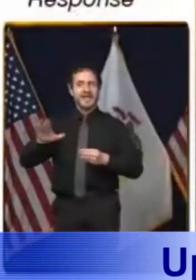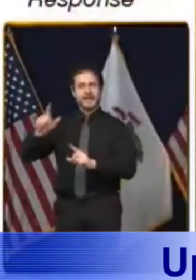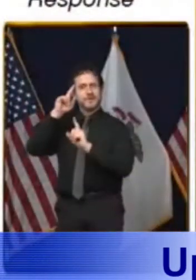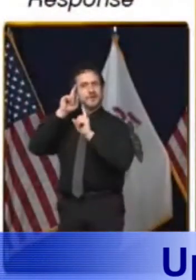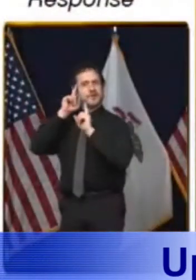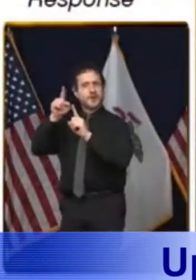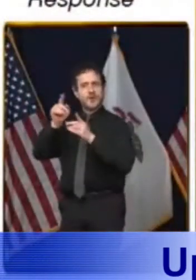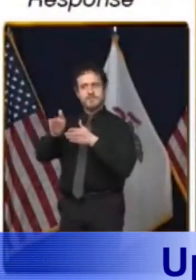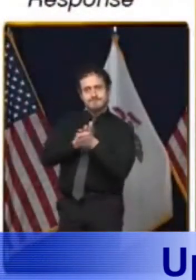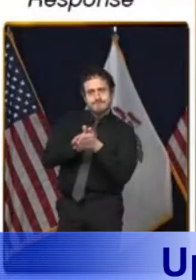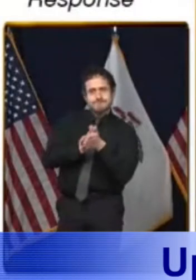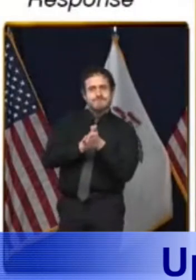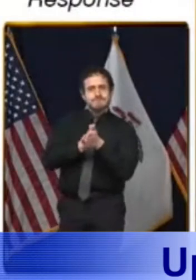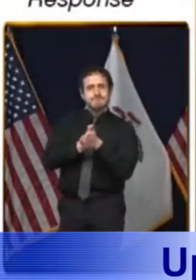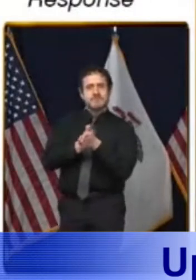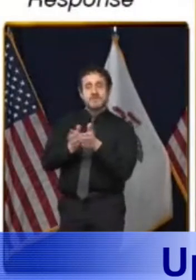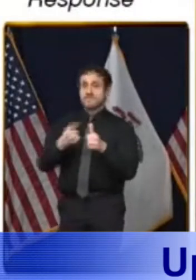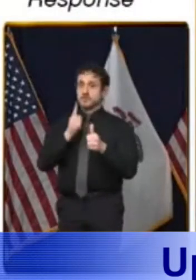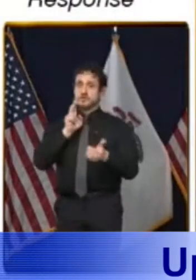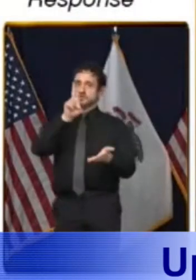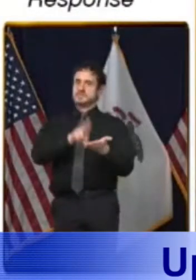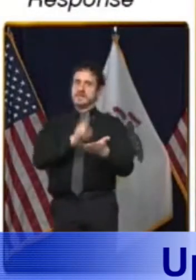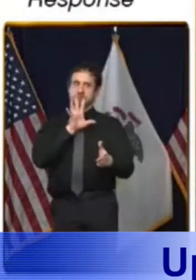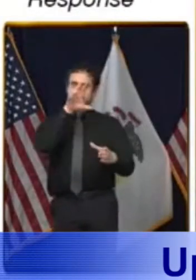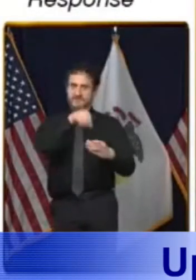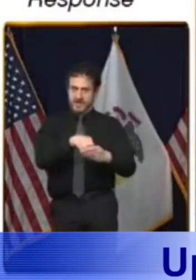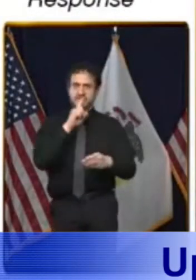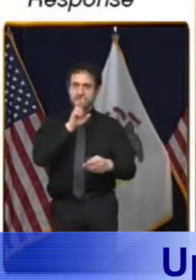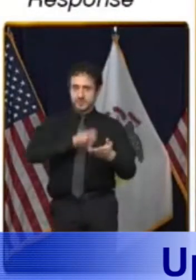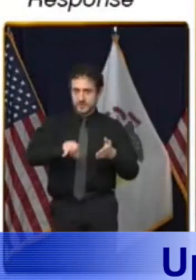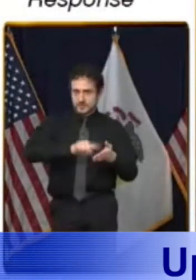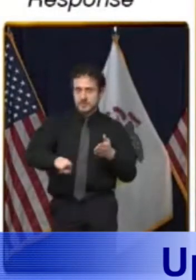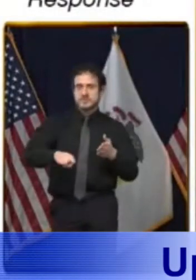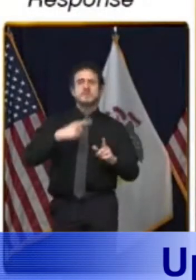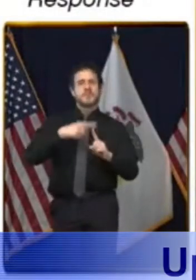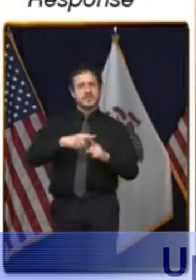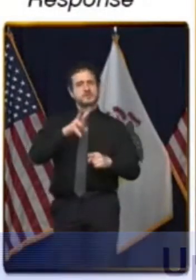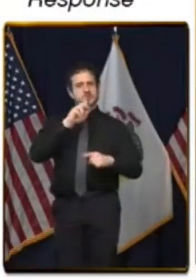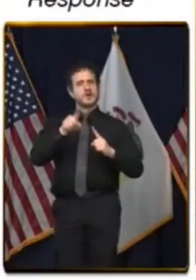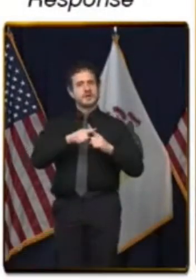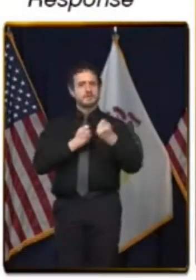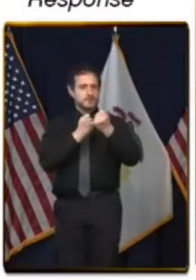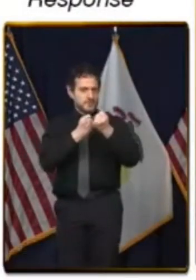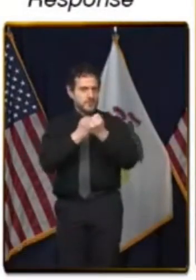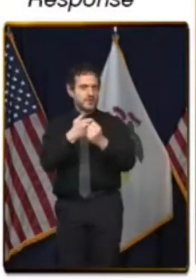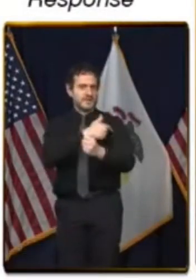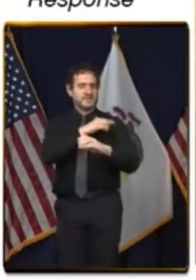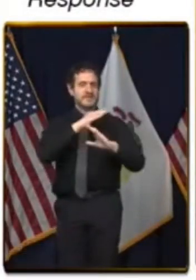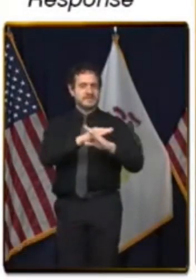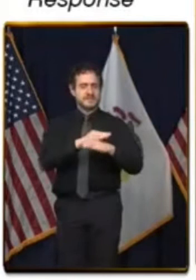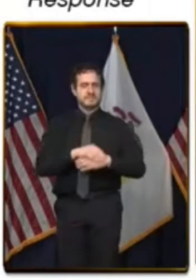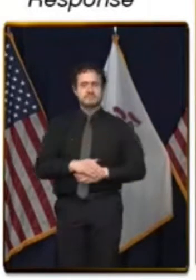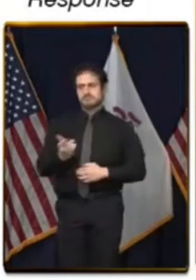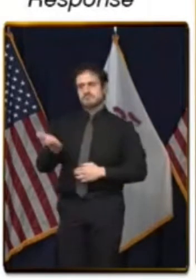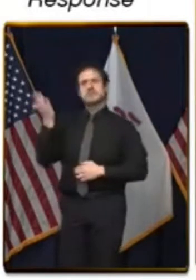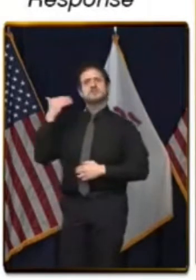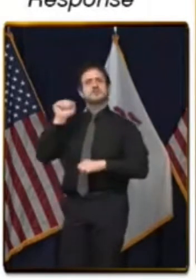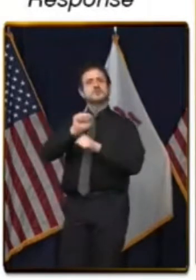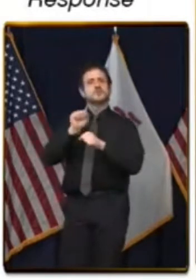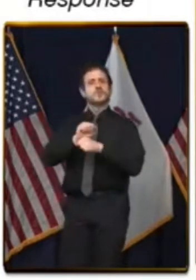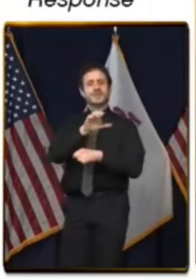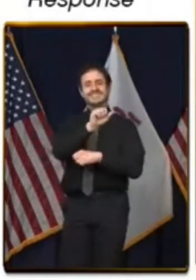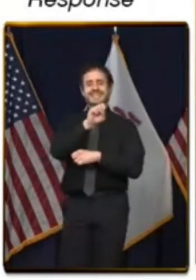that drove her first to participate in the trial and then to speak out about it. Previously a senior